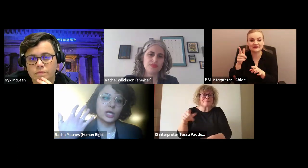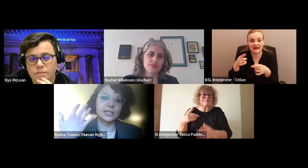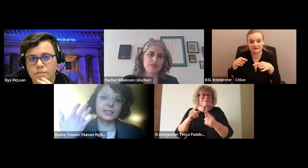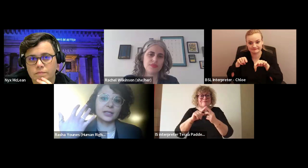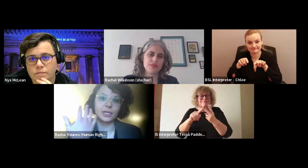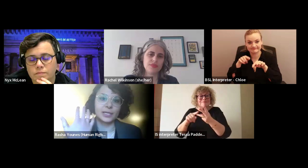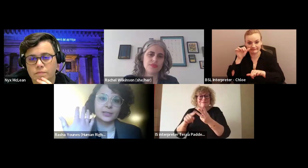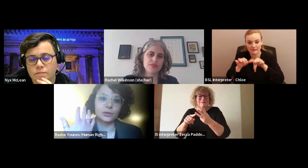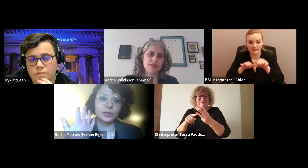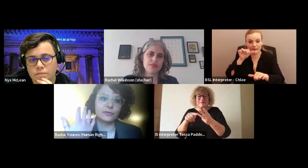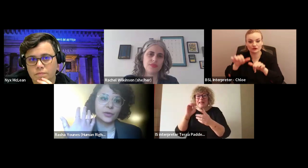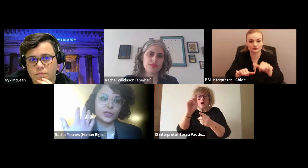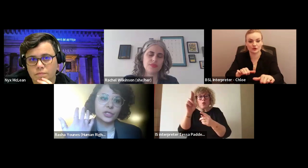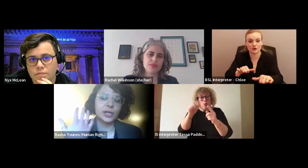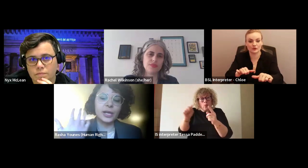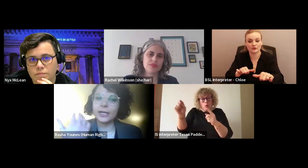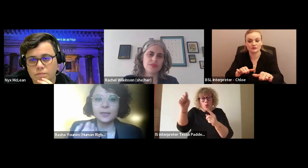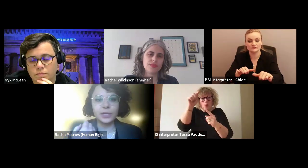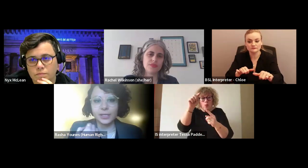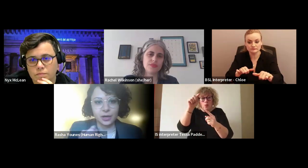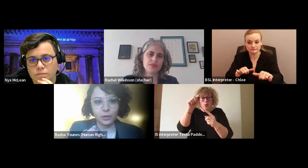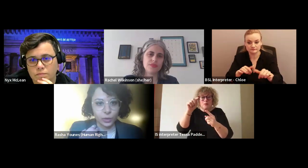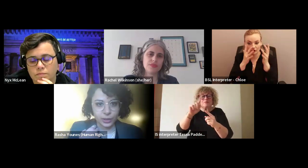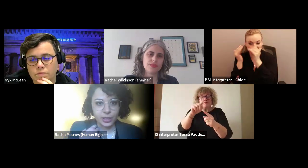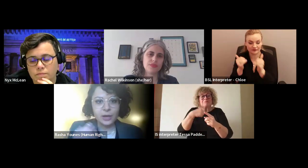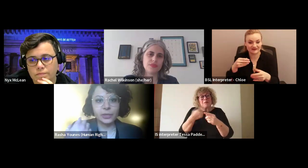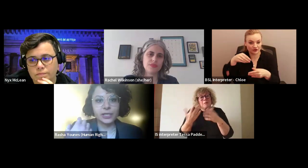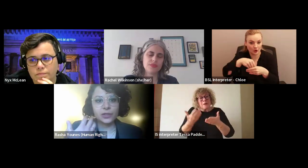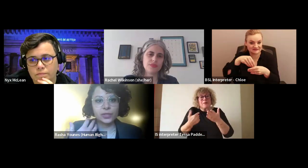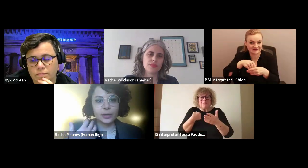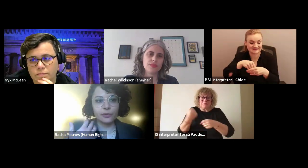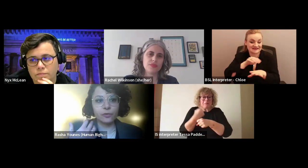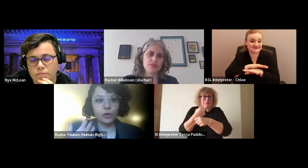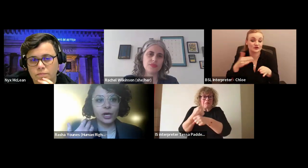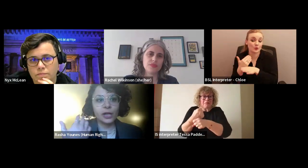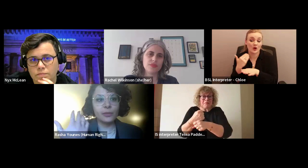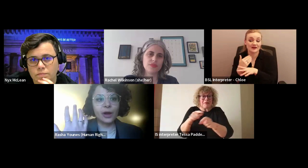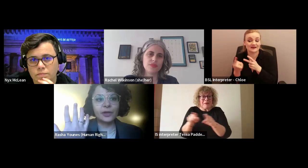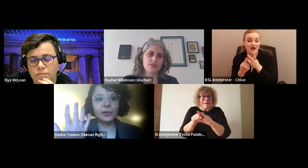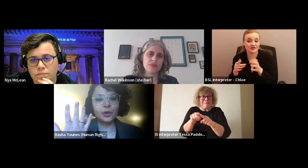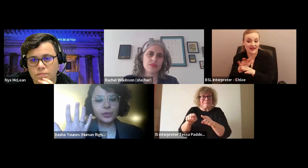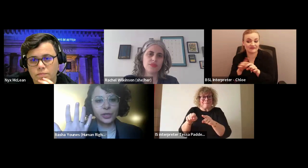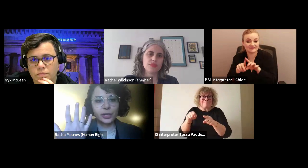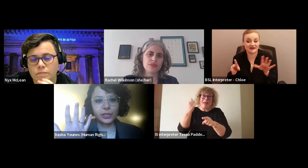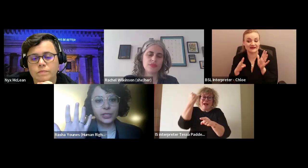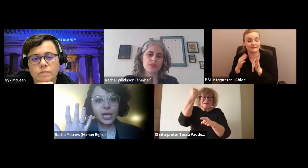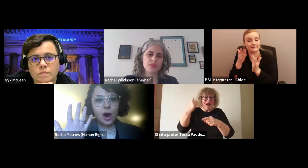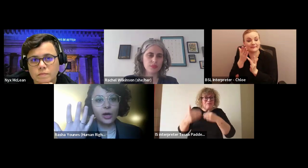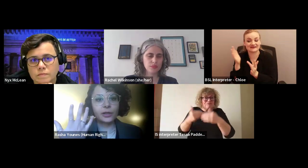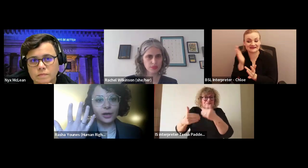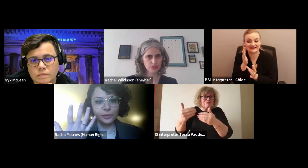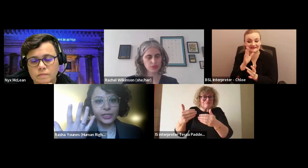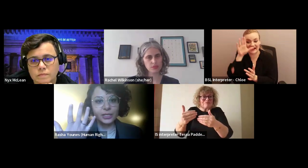to contexts like the Middle East and North Africa region, it simply does not work. Because as we said before, the primary